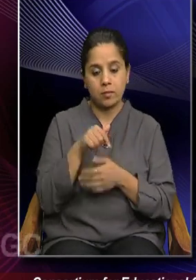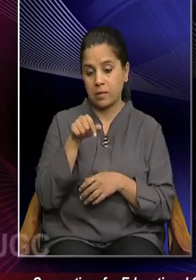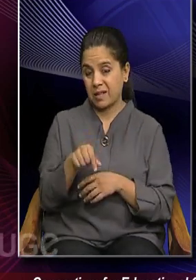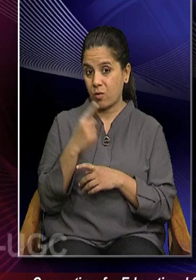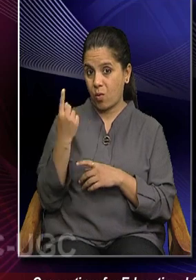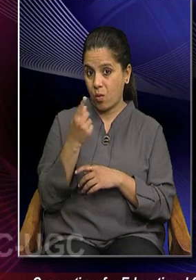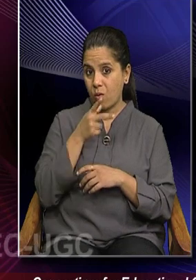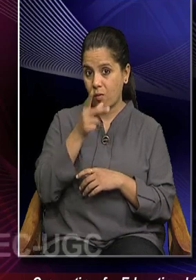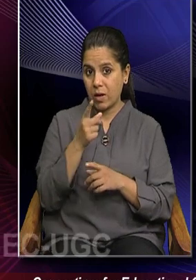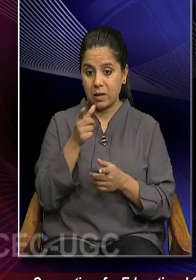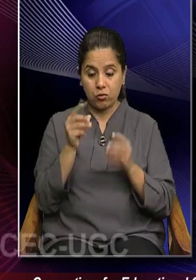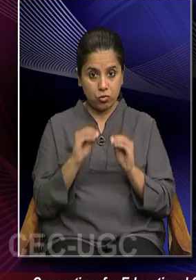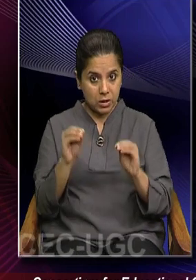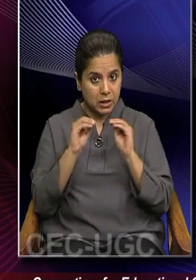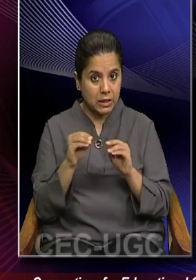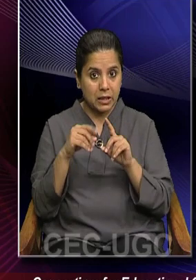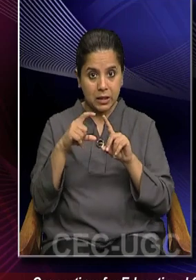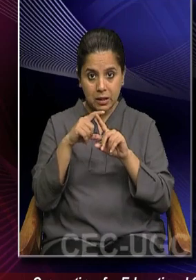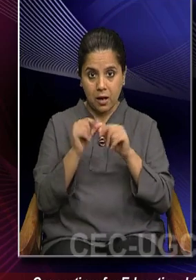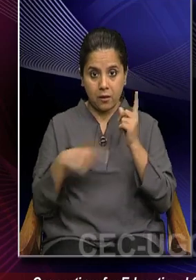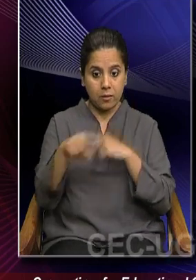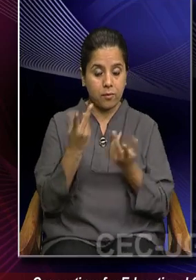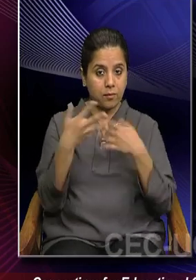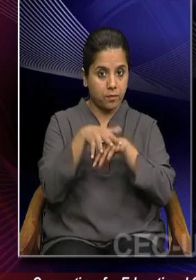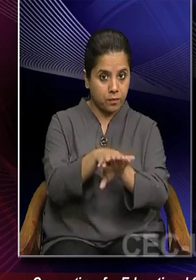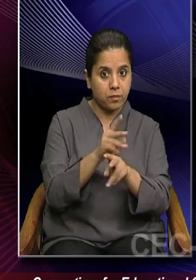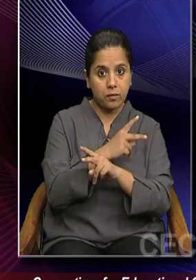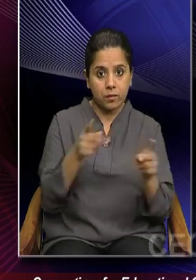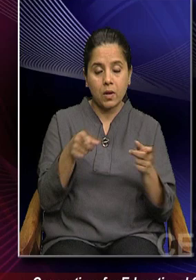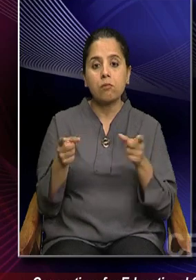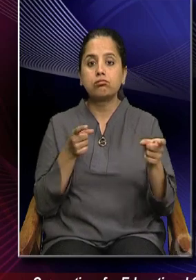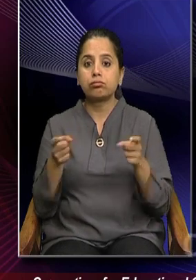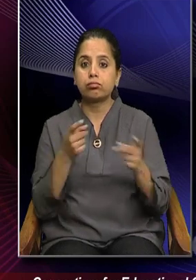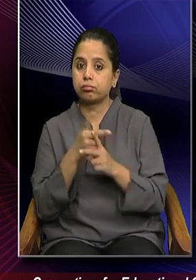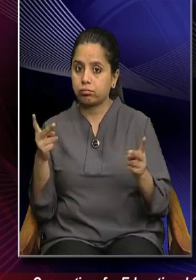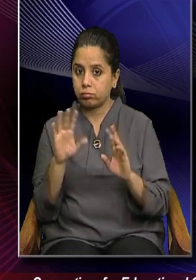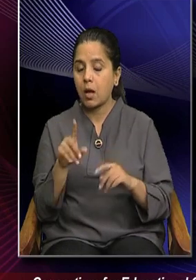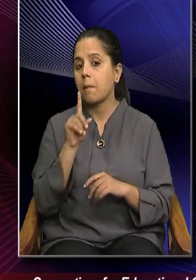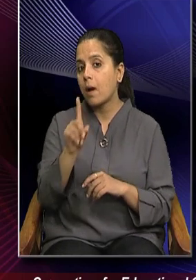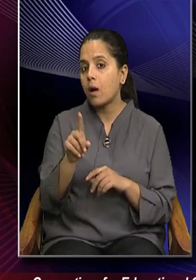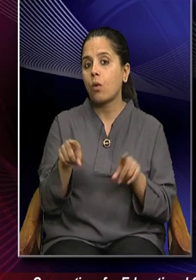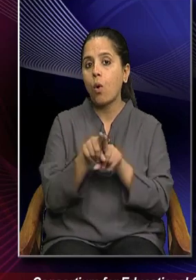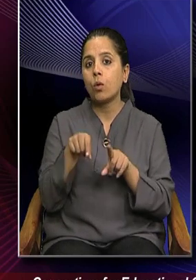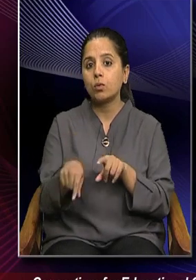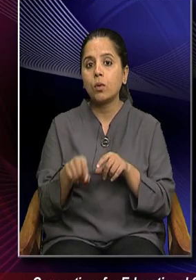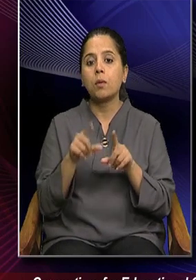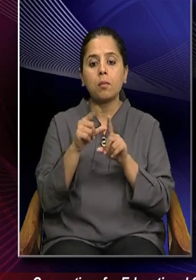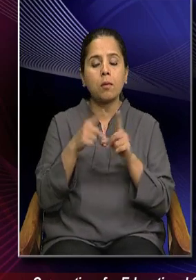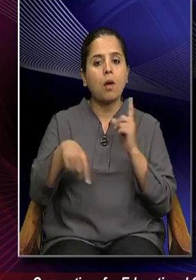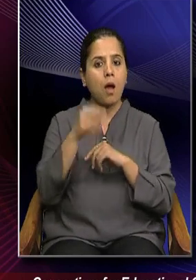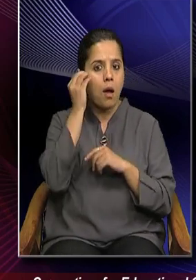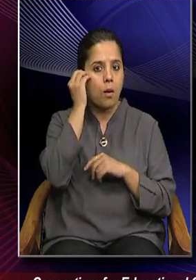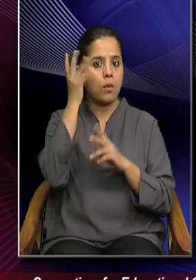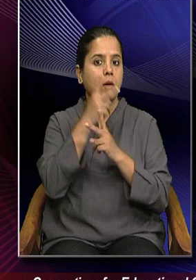only teaches the data integration and interpretation, but also builds the